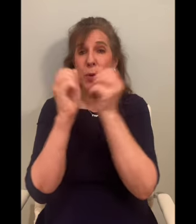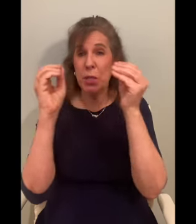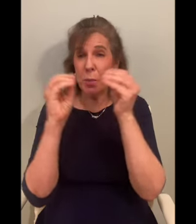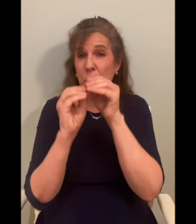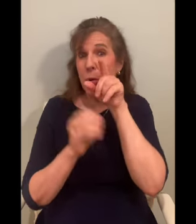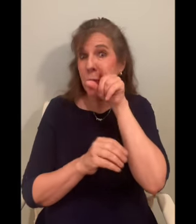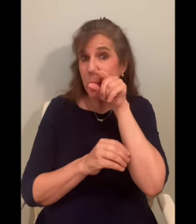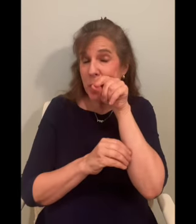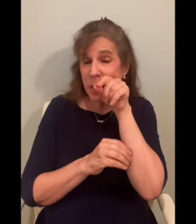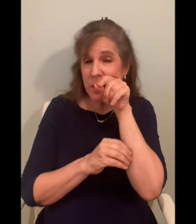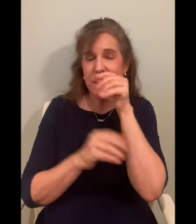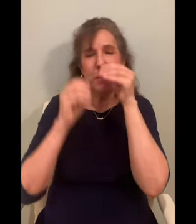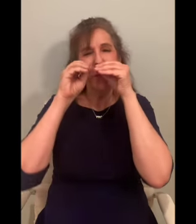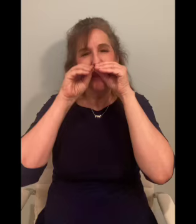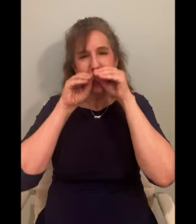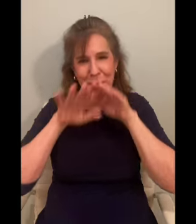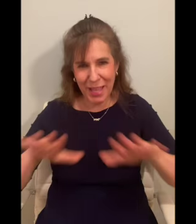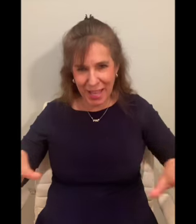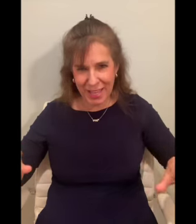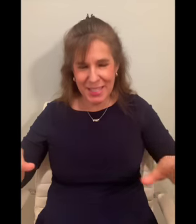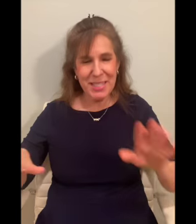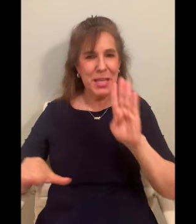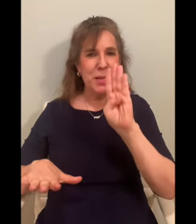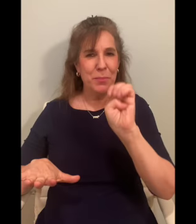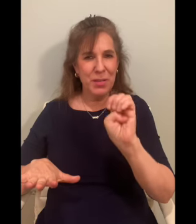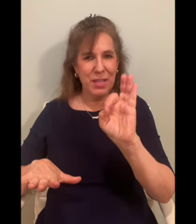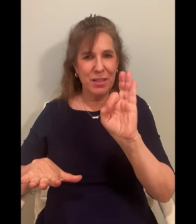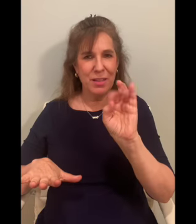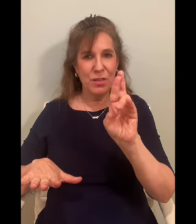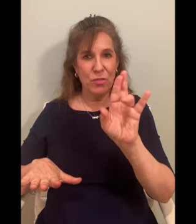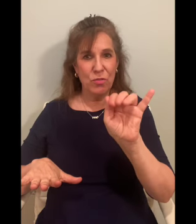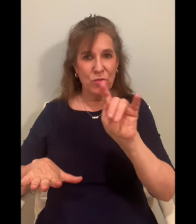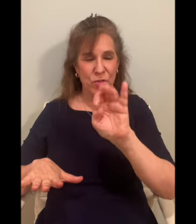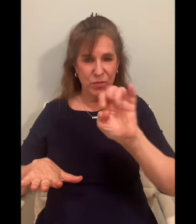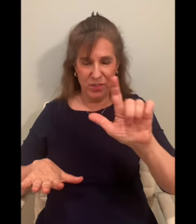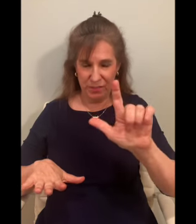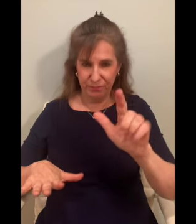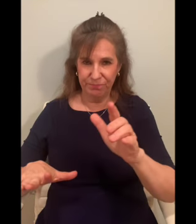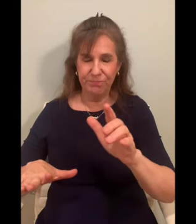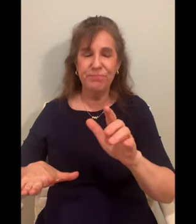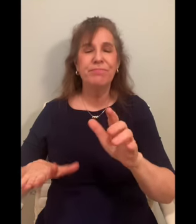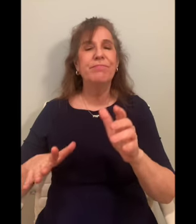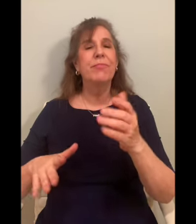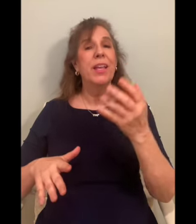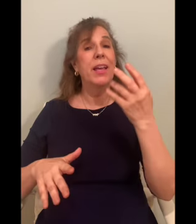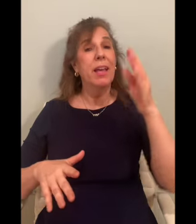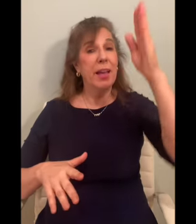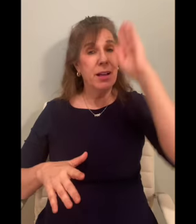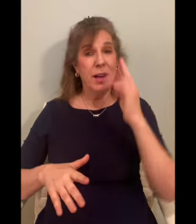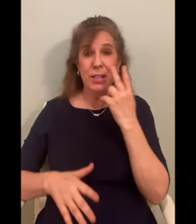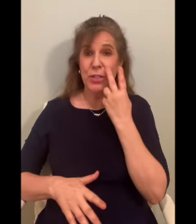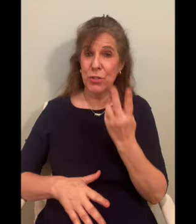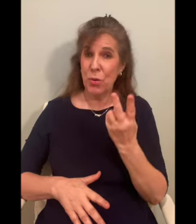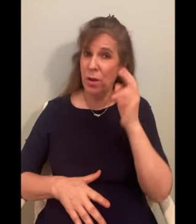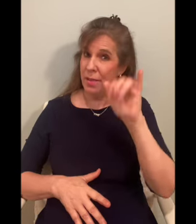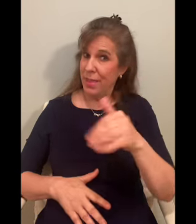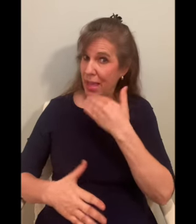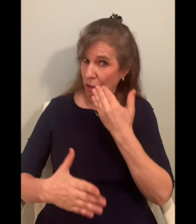fruitful, and it was good. And that was day number 5. And then God said, let there